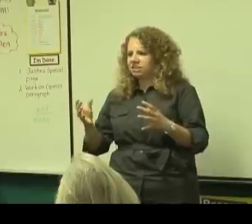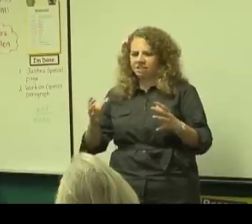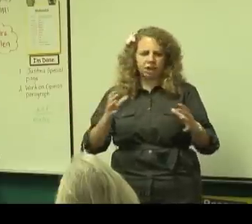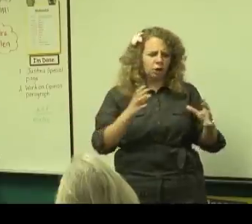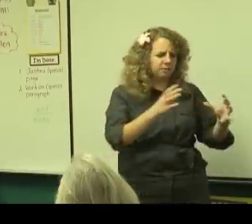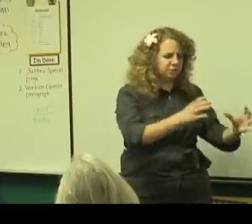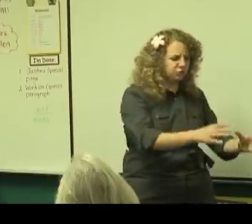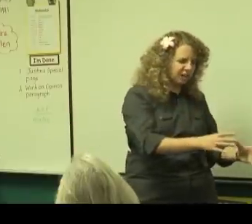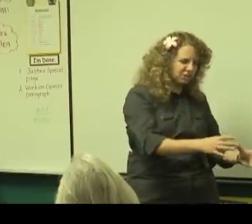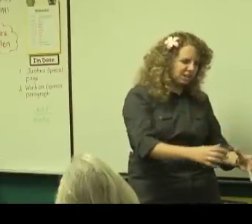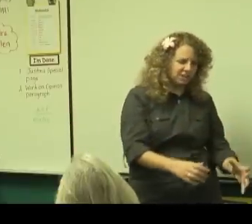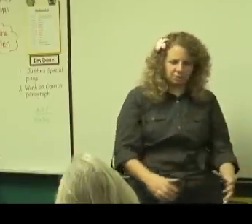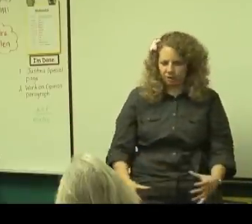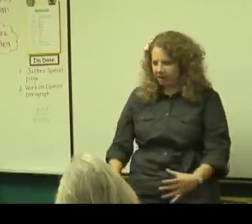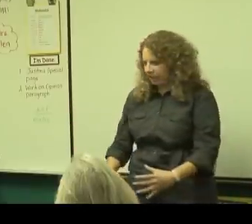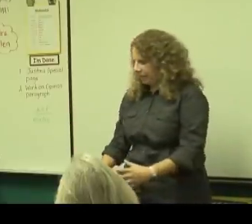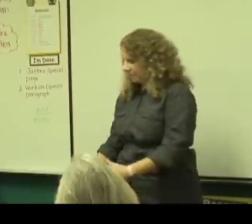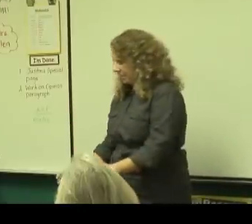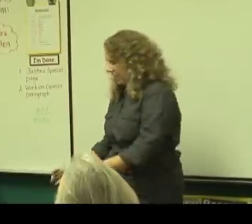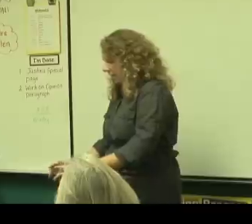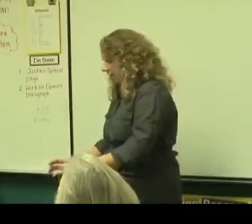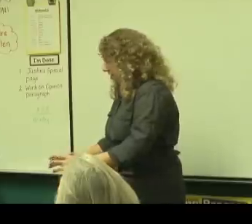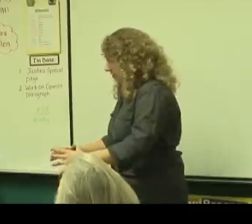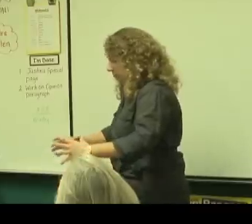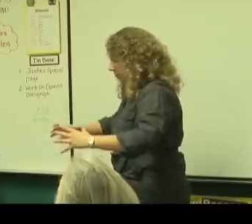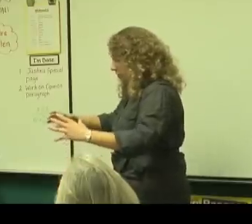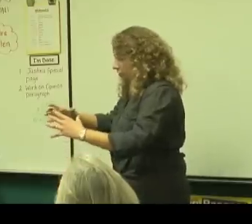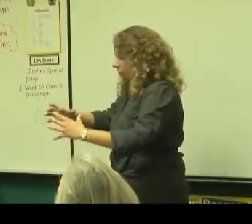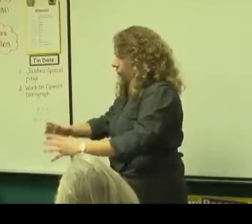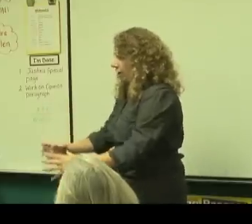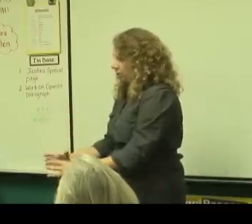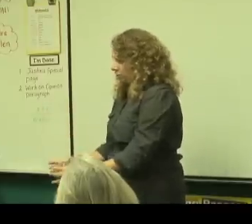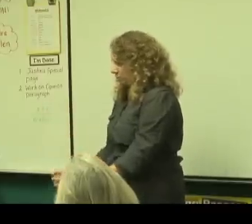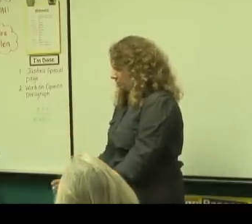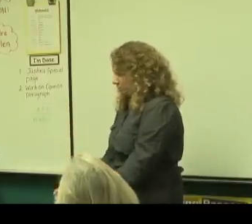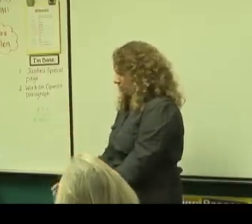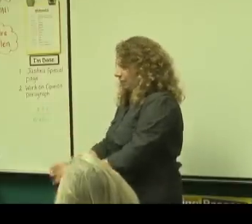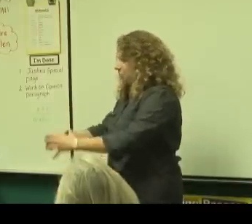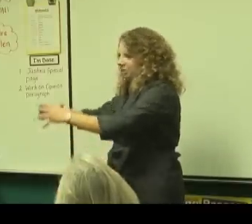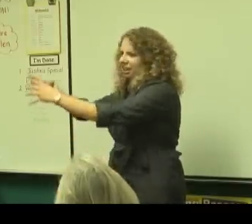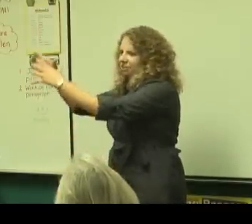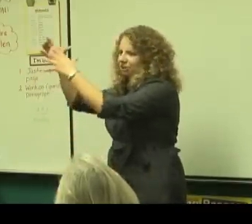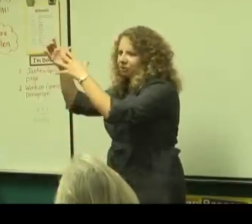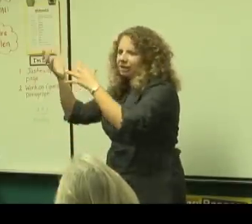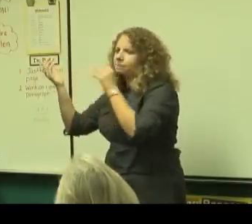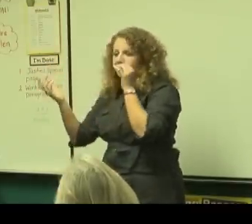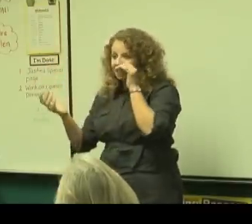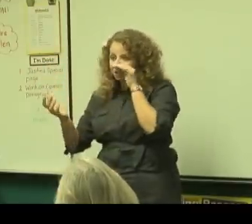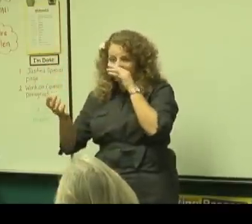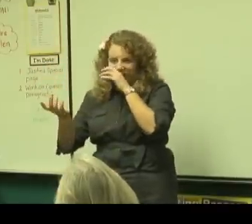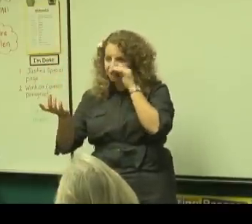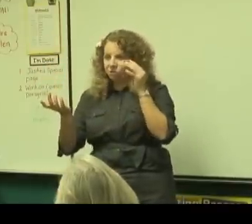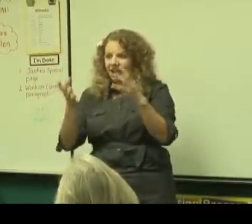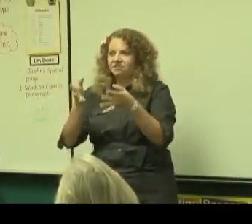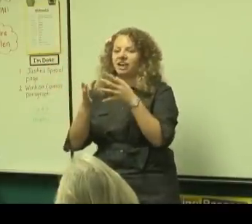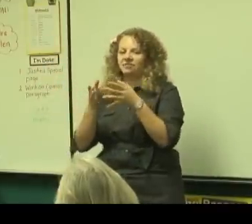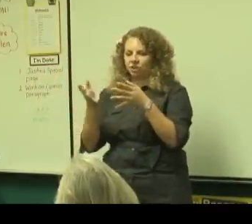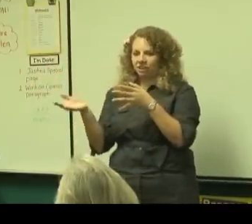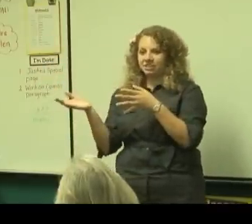to think, oh, it's a trash can, or it's a bunch of wires taped together going up. Like, you'd have to have the